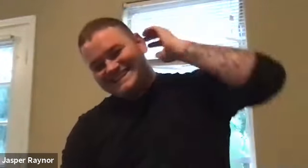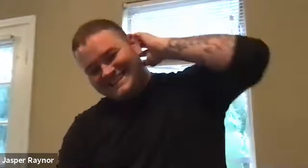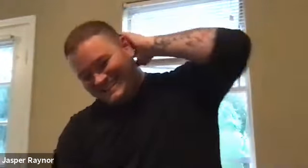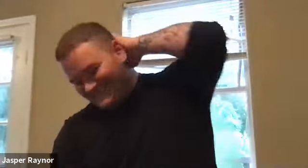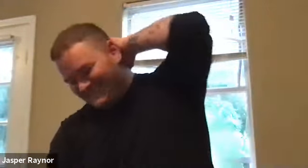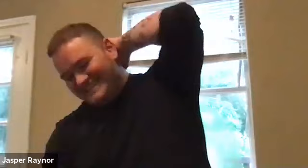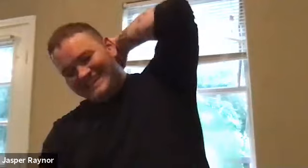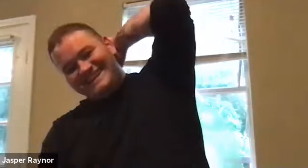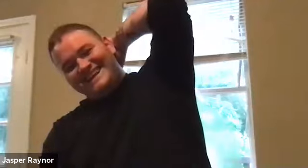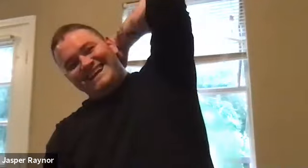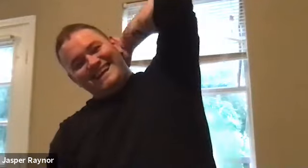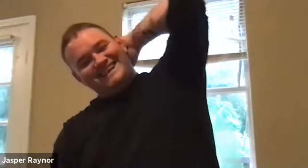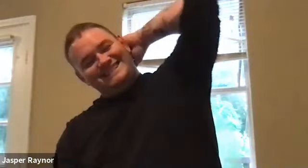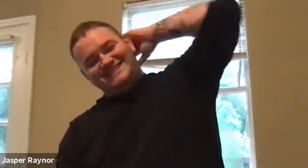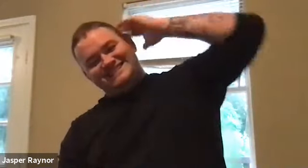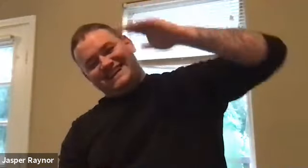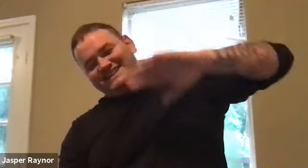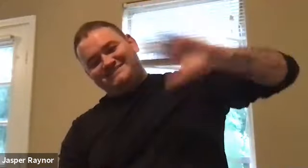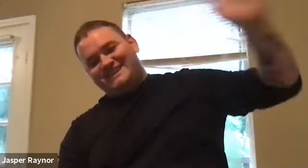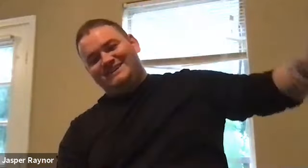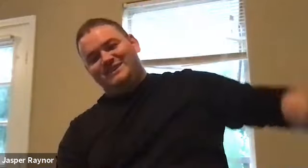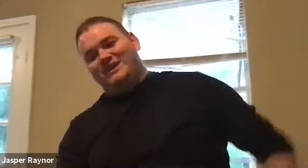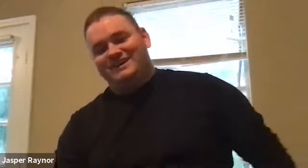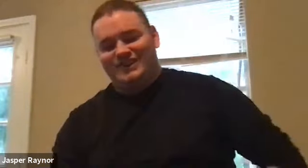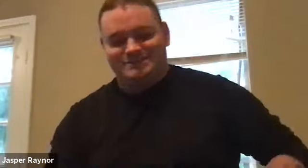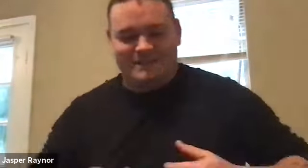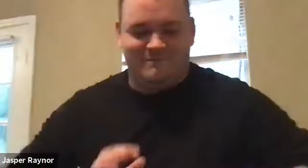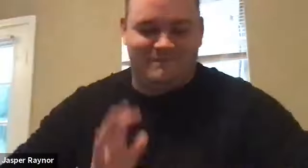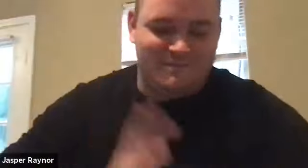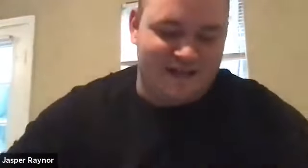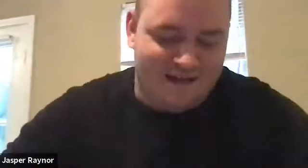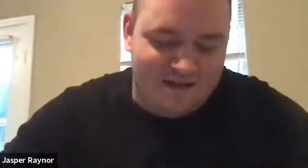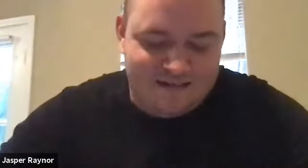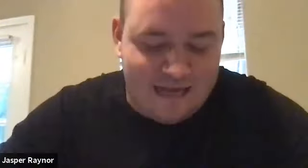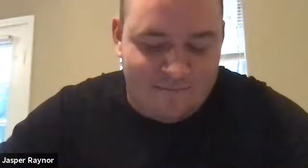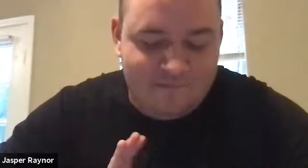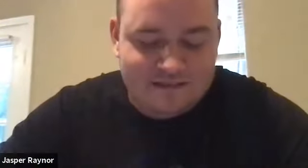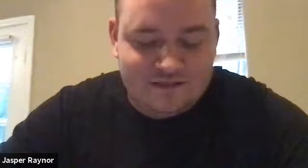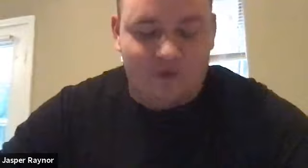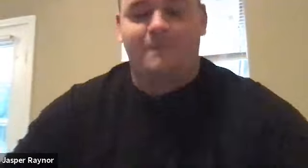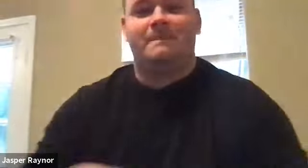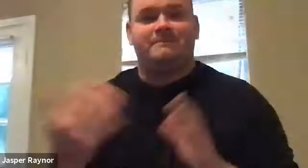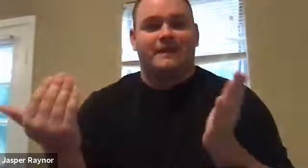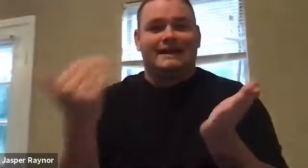again. That's funny. And it's just like, I don't know why it cracks me up. But yeah. So